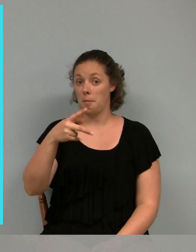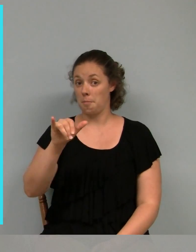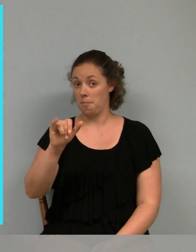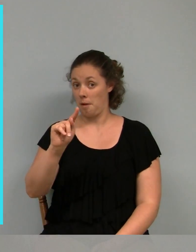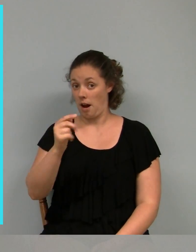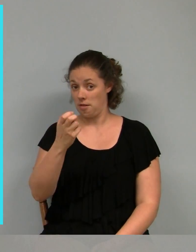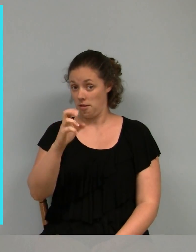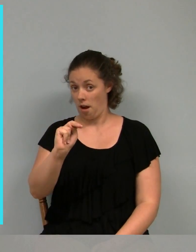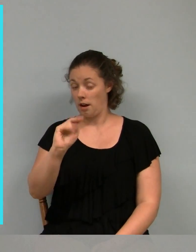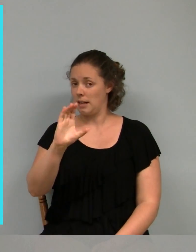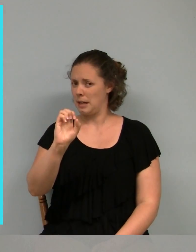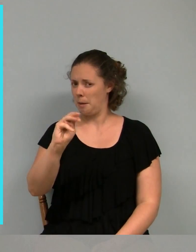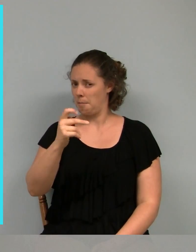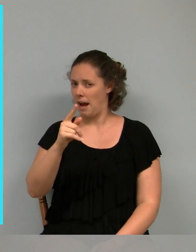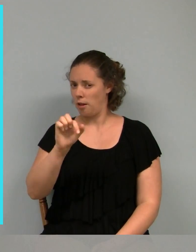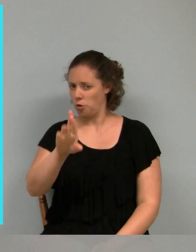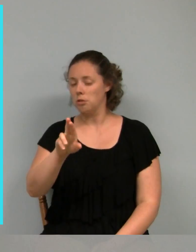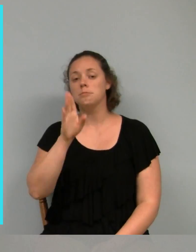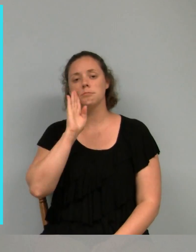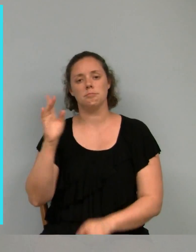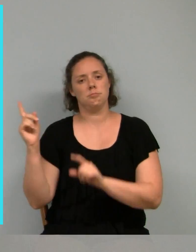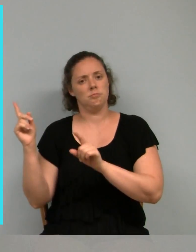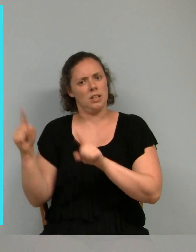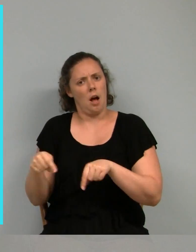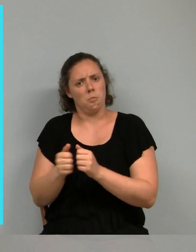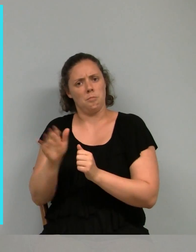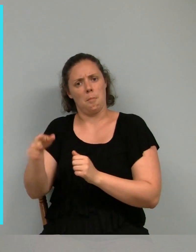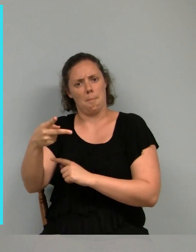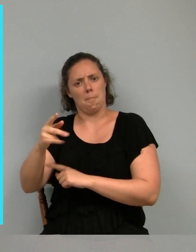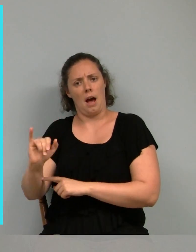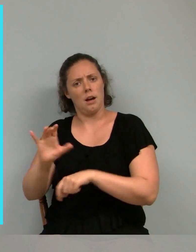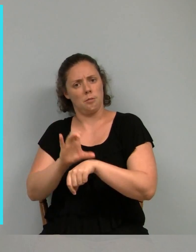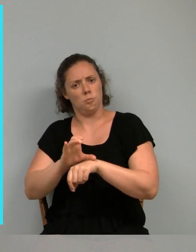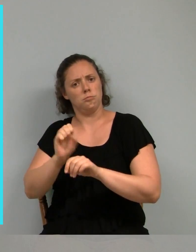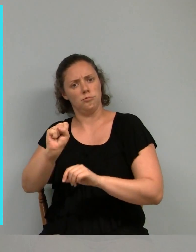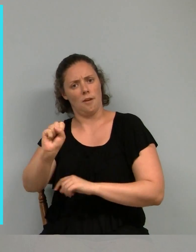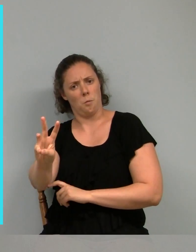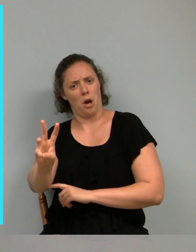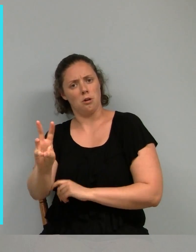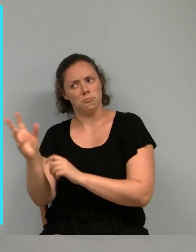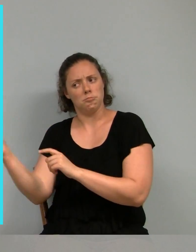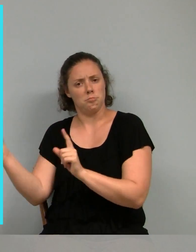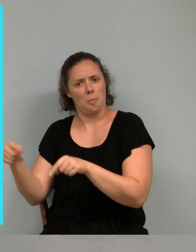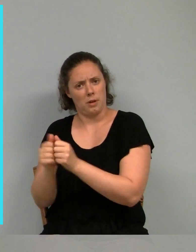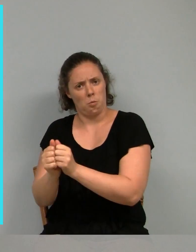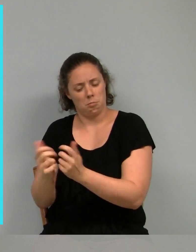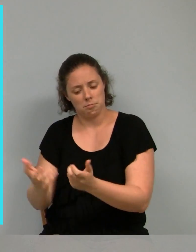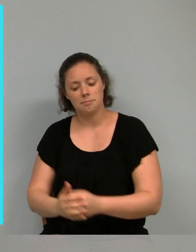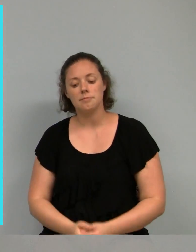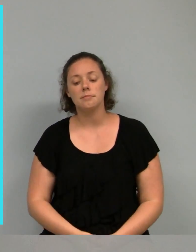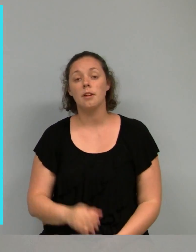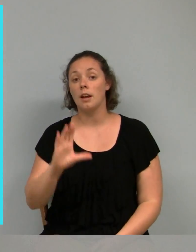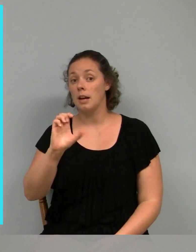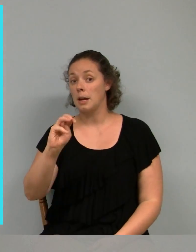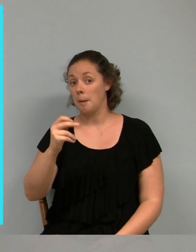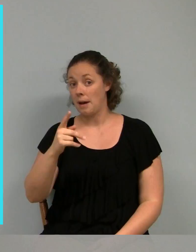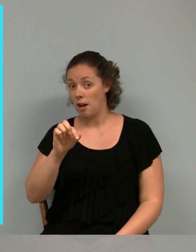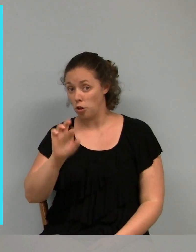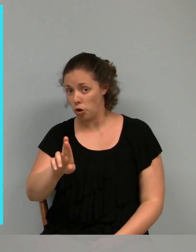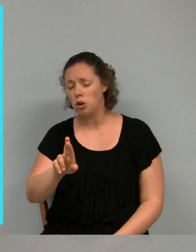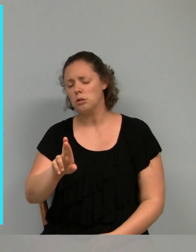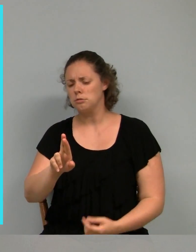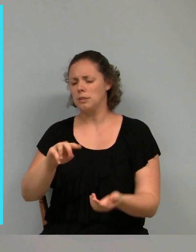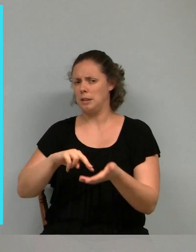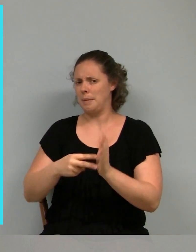Python compiler comes with the Pi computer software. It is a compiler, which means that when